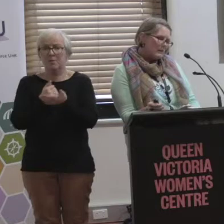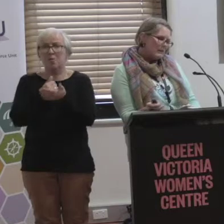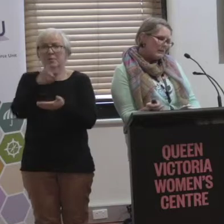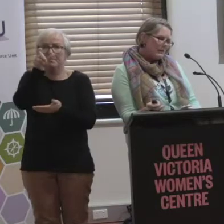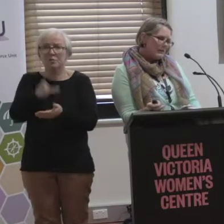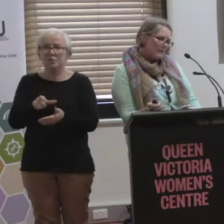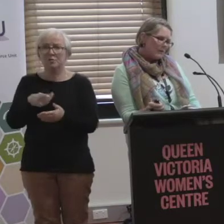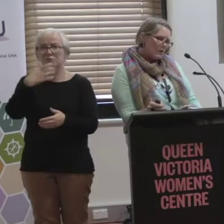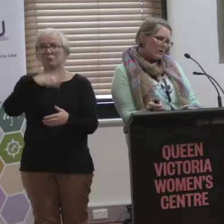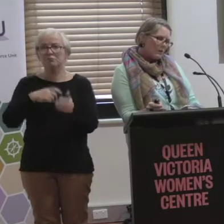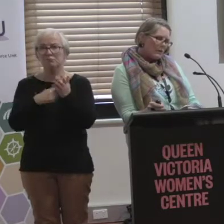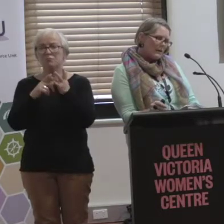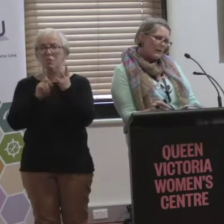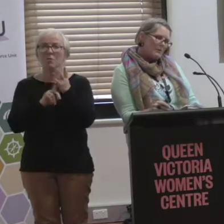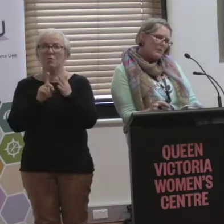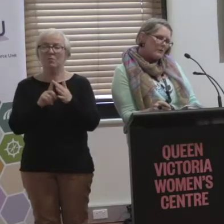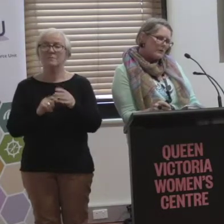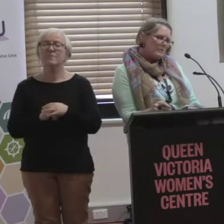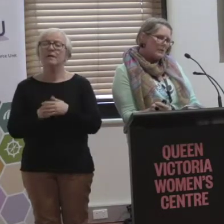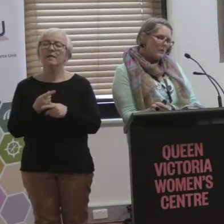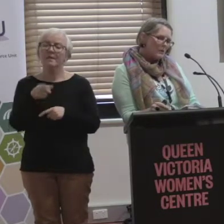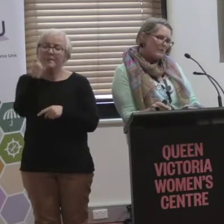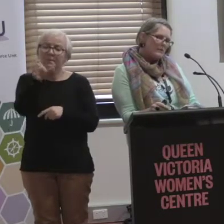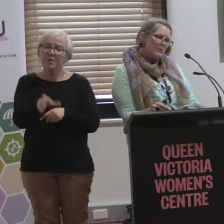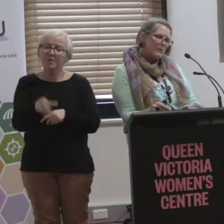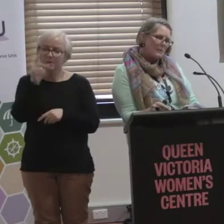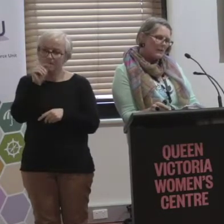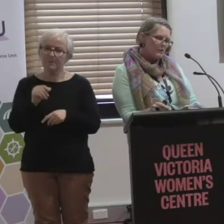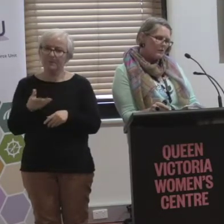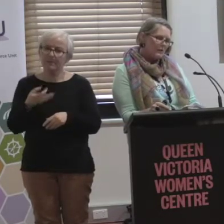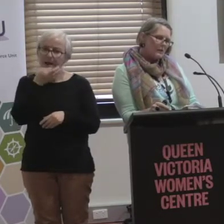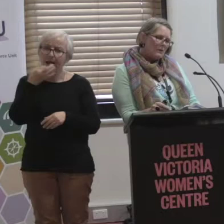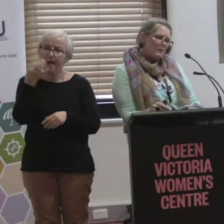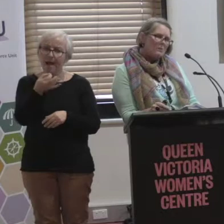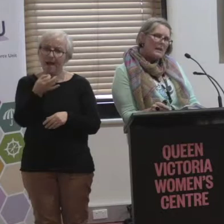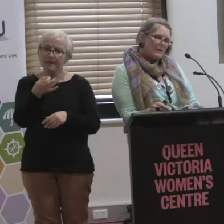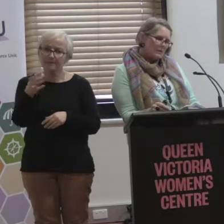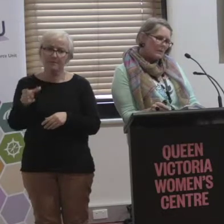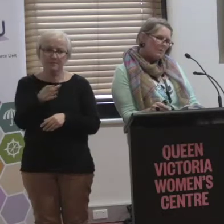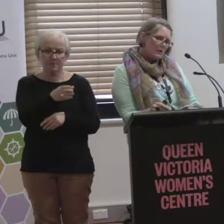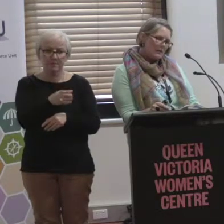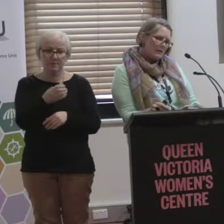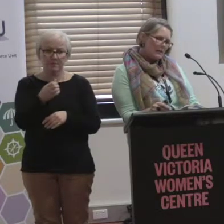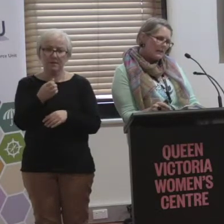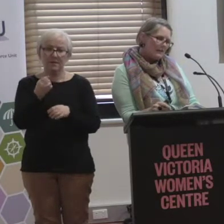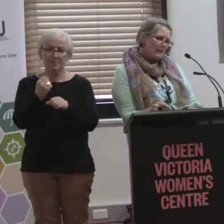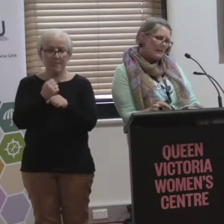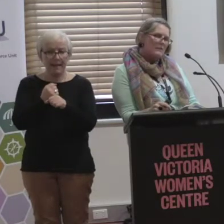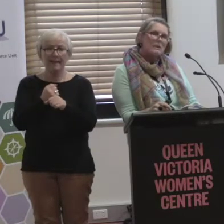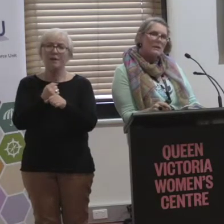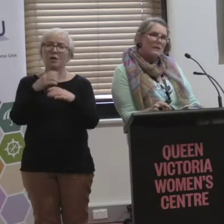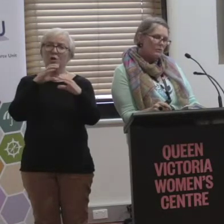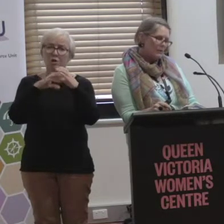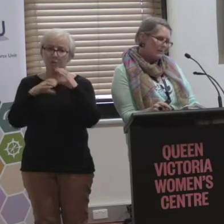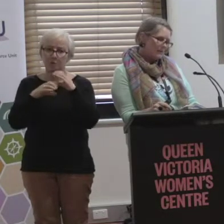So this is the role where a person can be appointed to support a patient to make, communicate and give effect